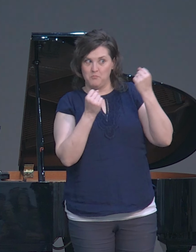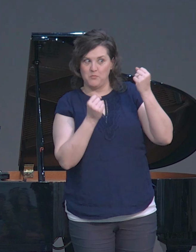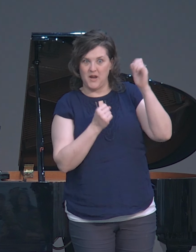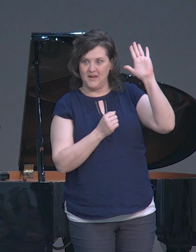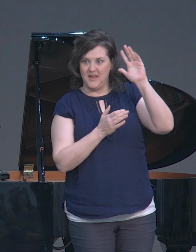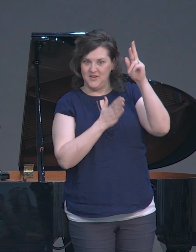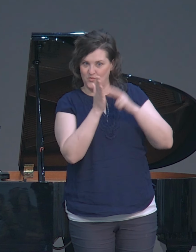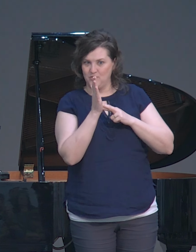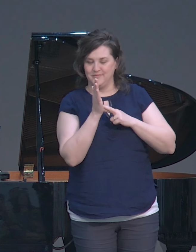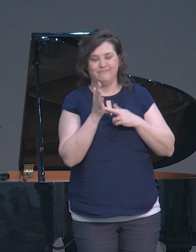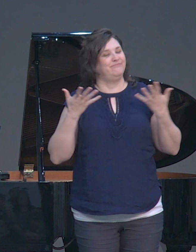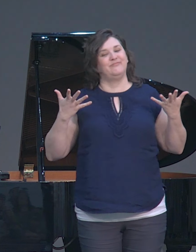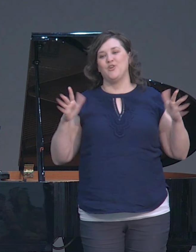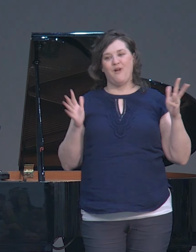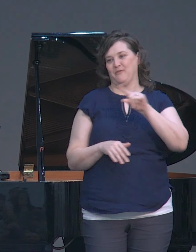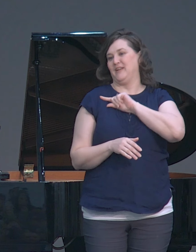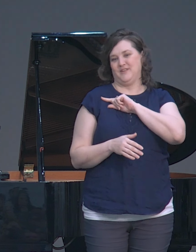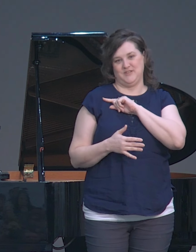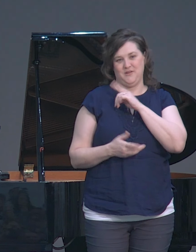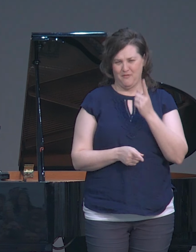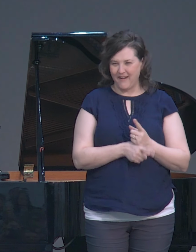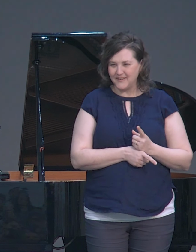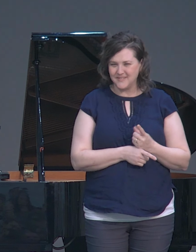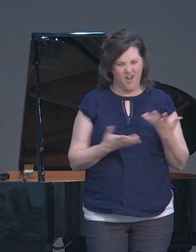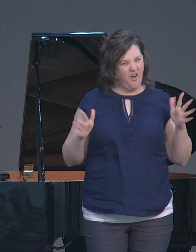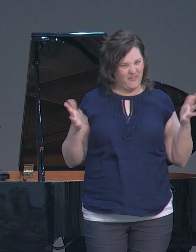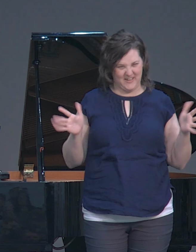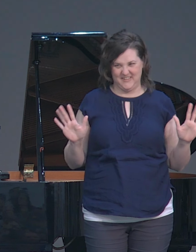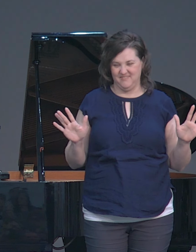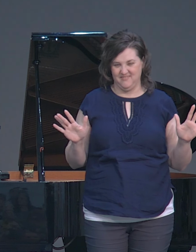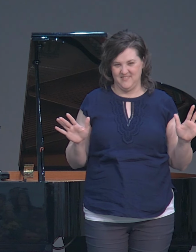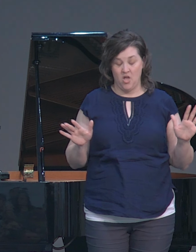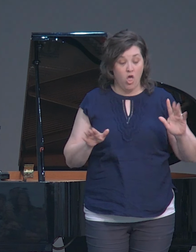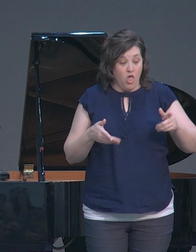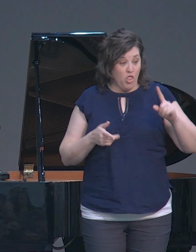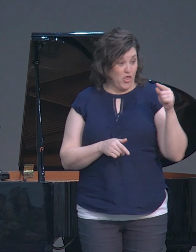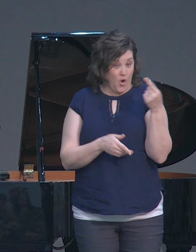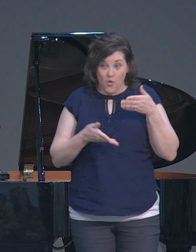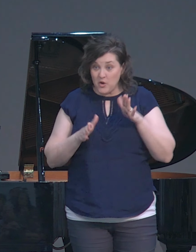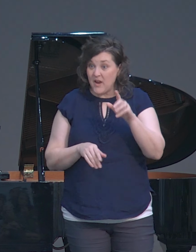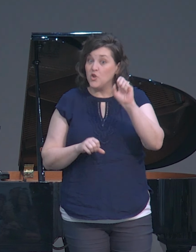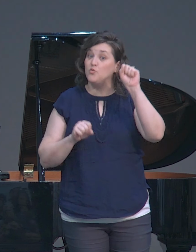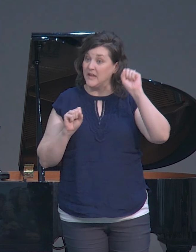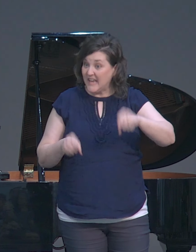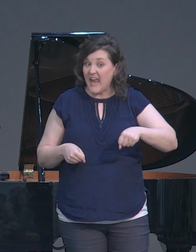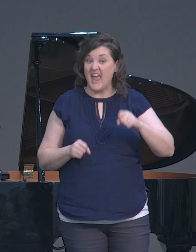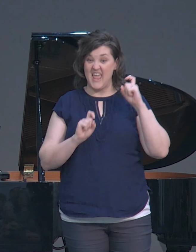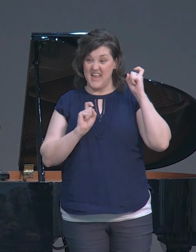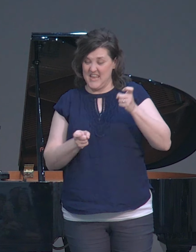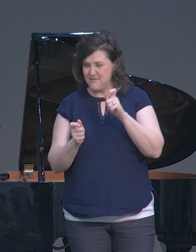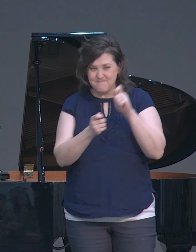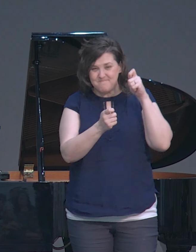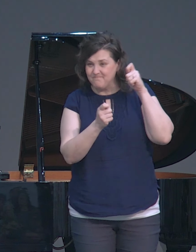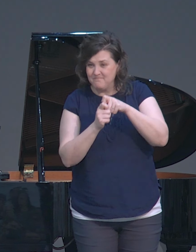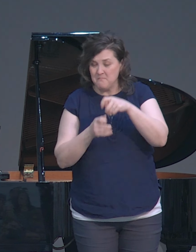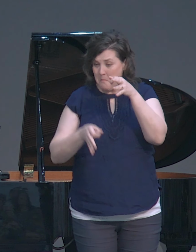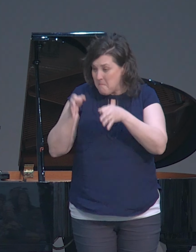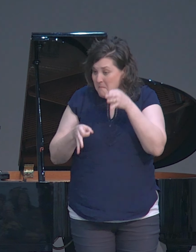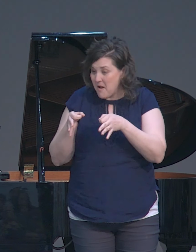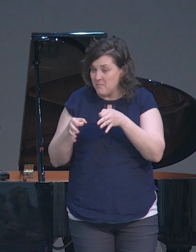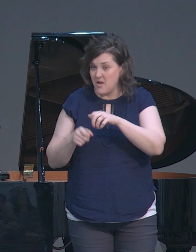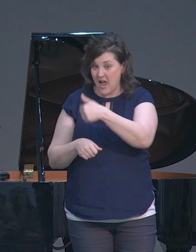standards? You're already guilty. That means the only way that you could be in the position to pass condemnation on others is